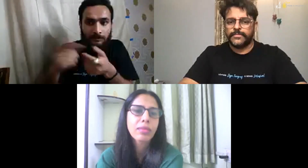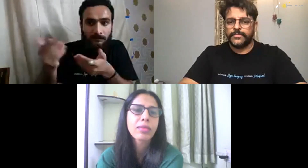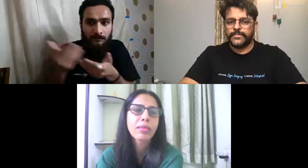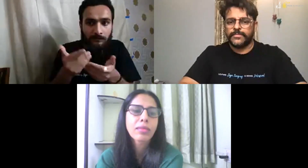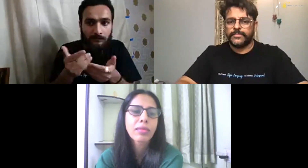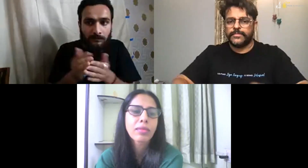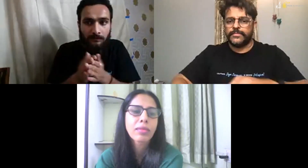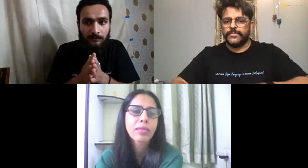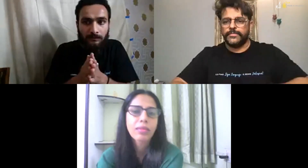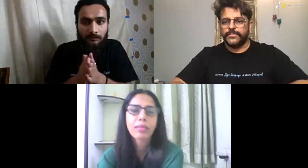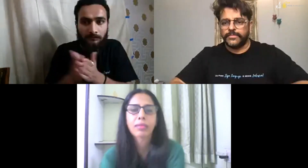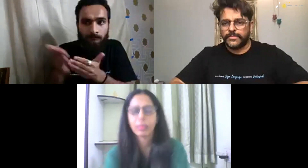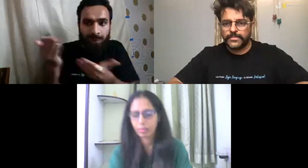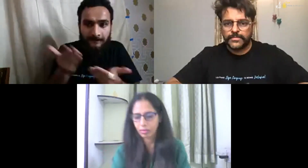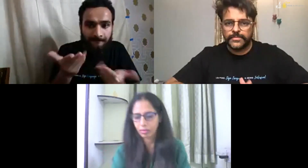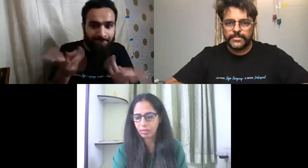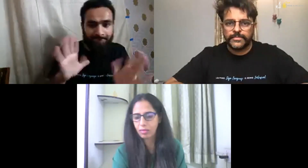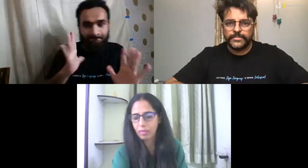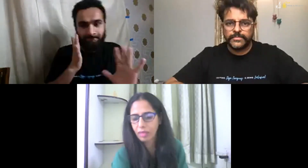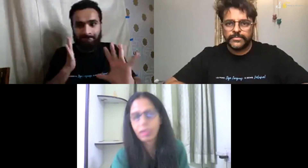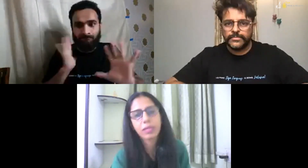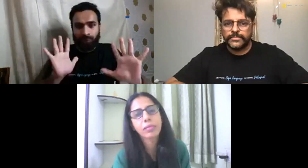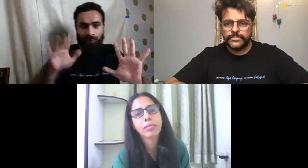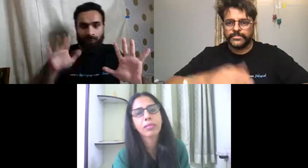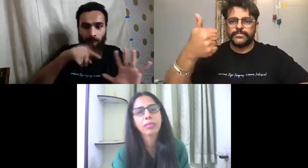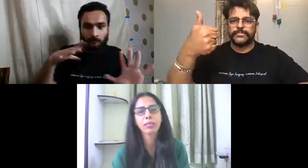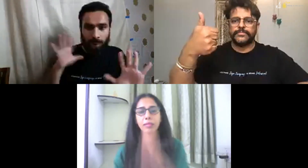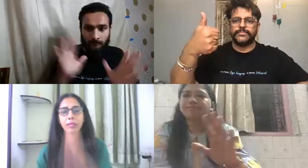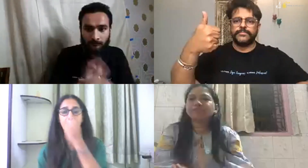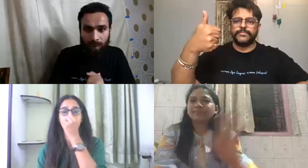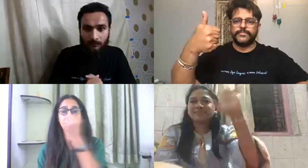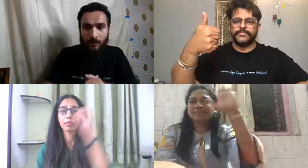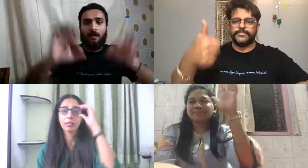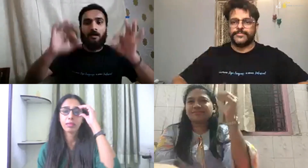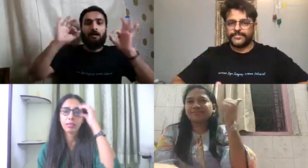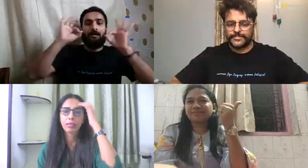Bhavna, I'd like to have you here.